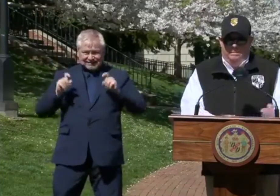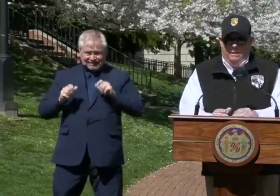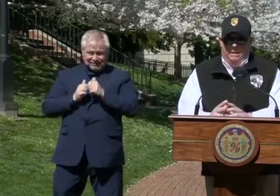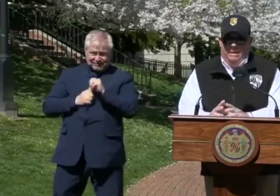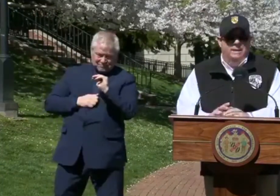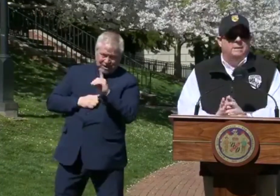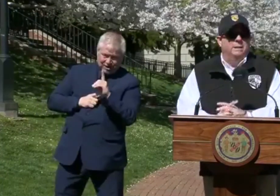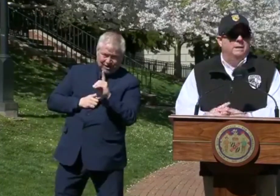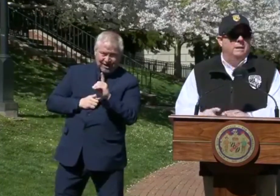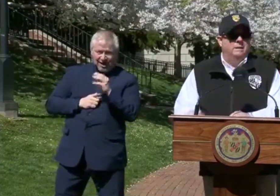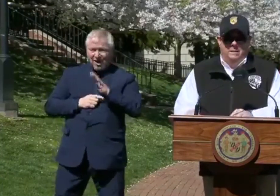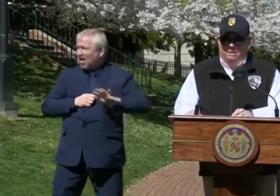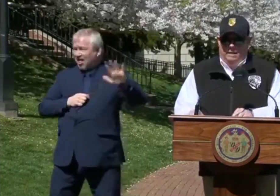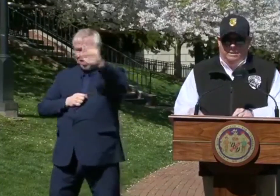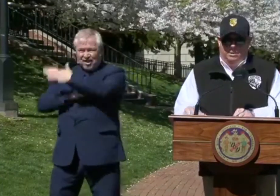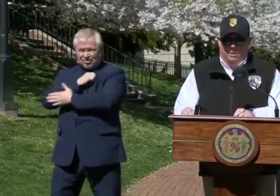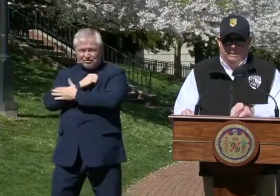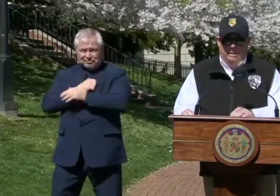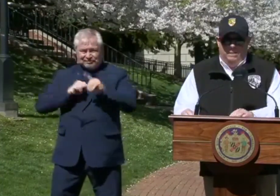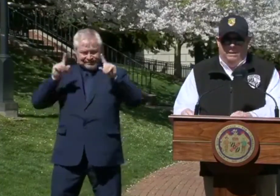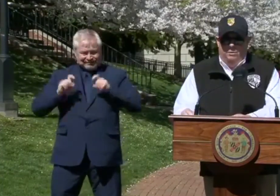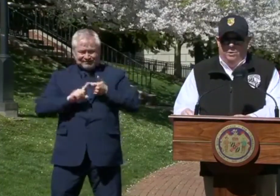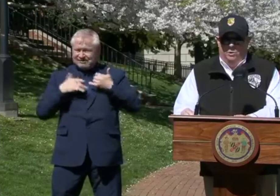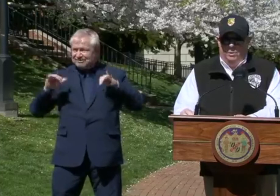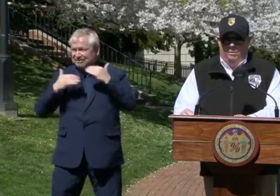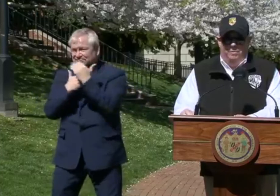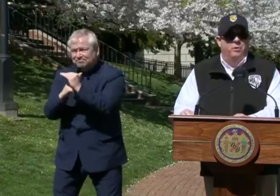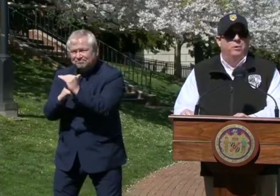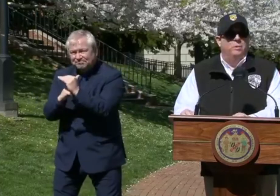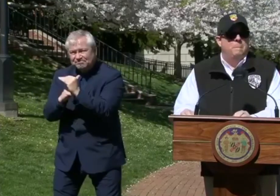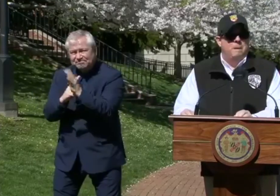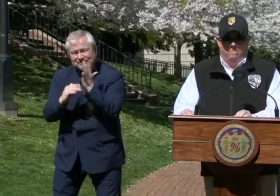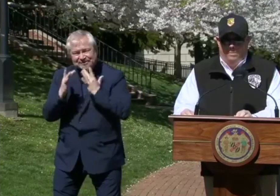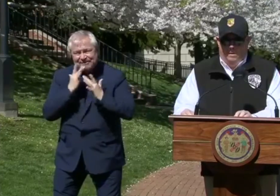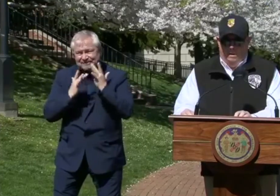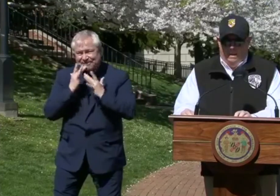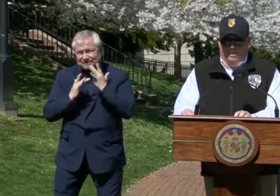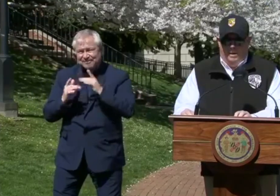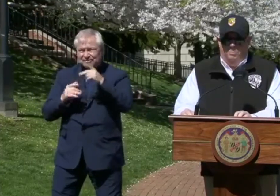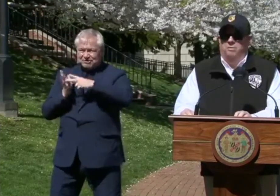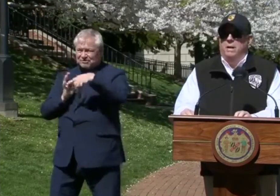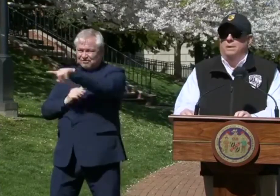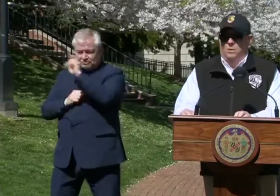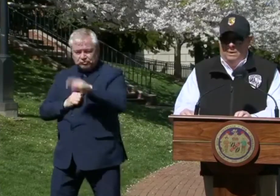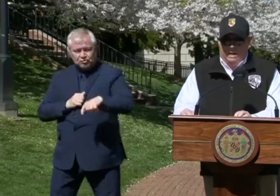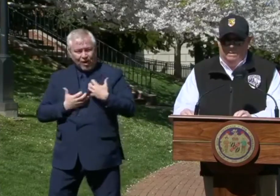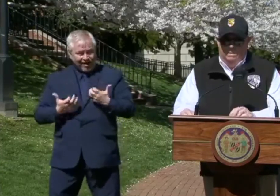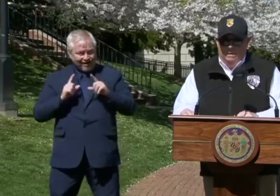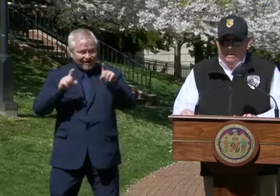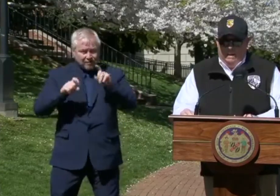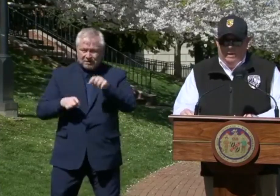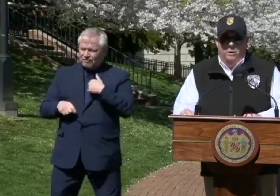limited, and testing at these sites is strictly limited to those with a referral from their healthcare provider or